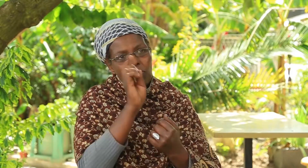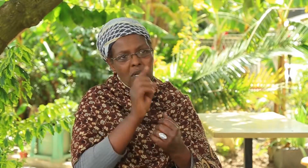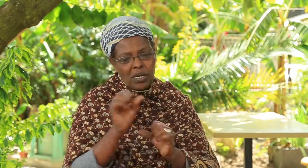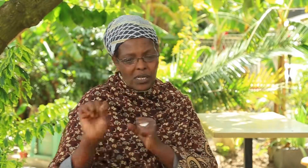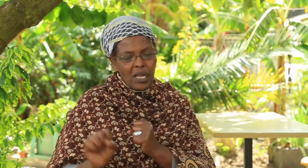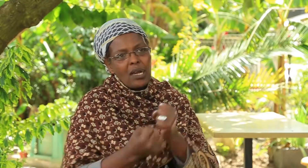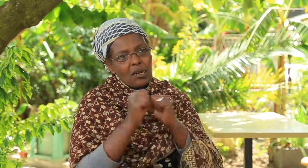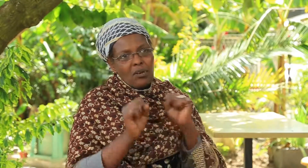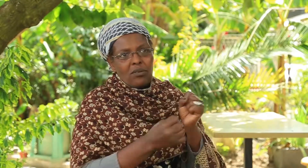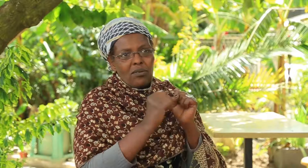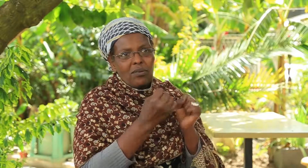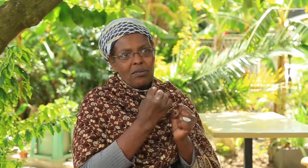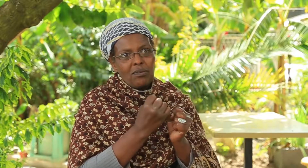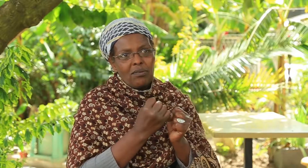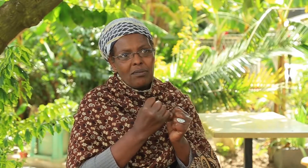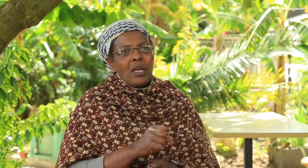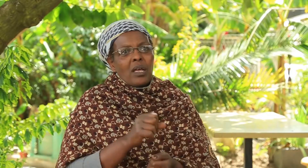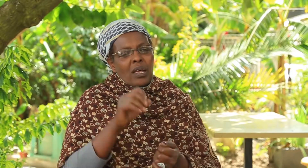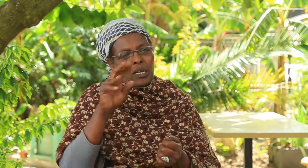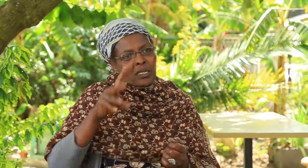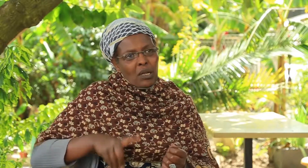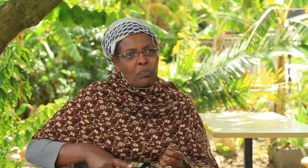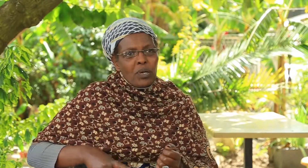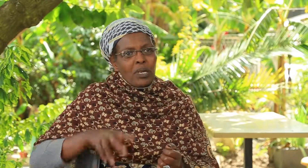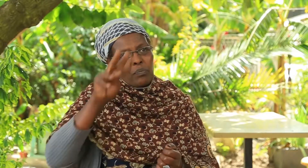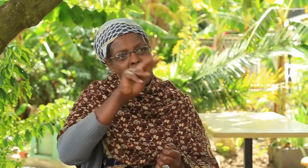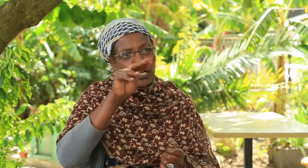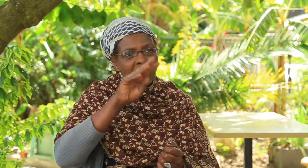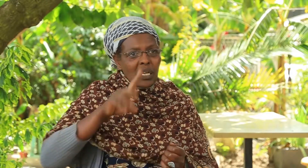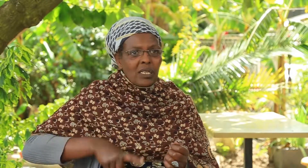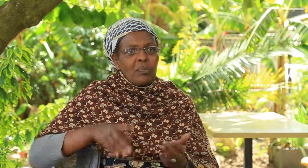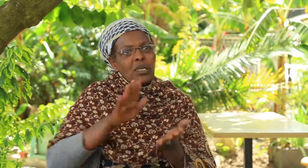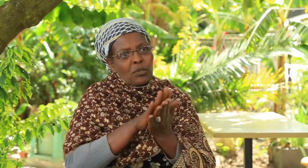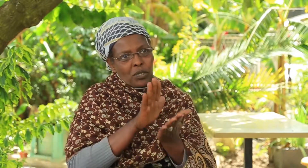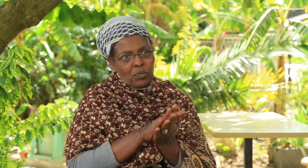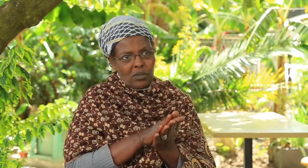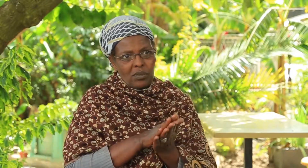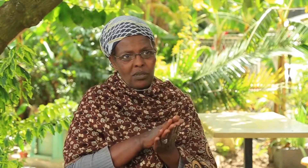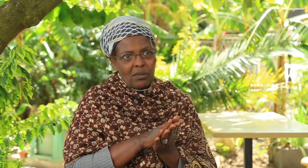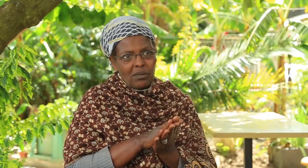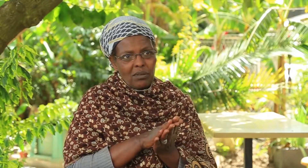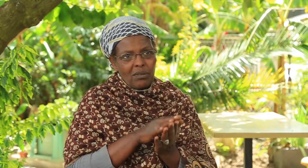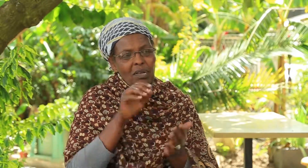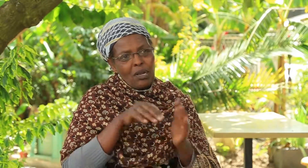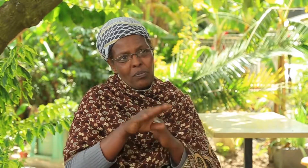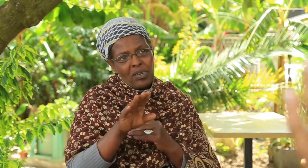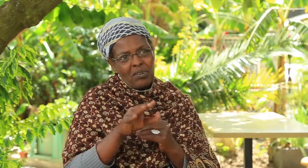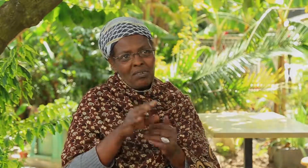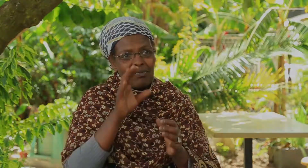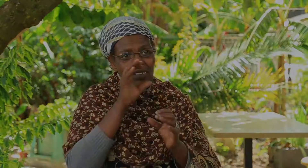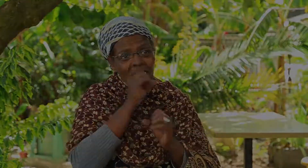I'm a janitor. I went to Mekanisa hearing impaired school.